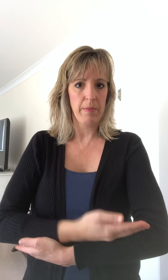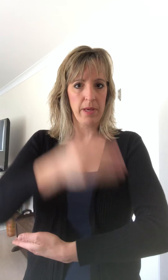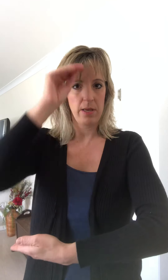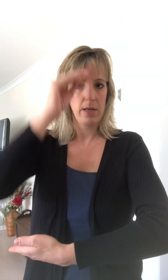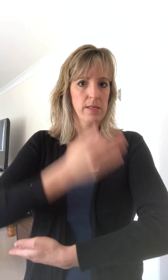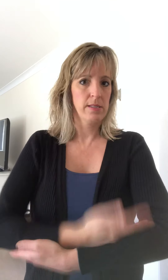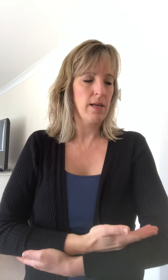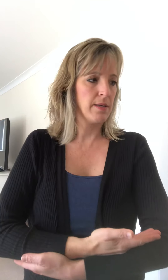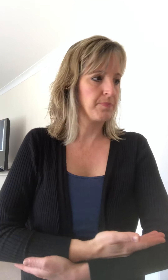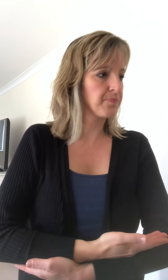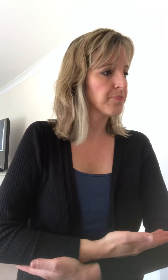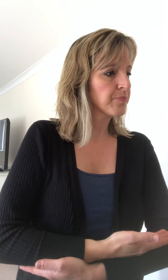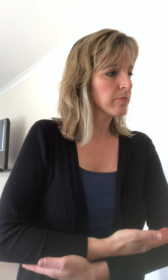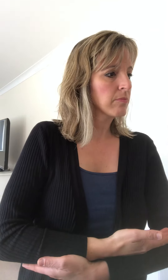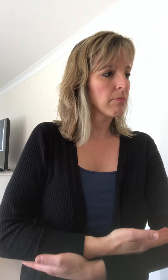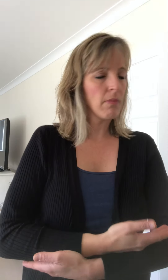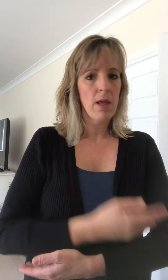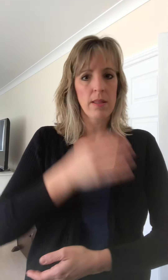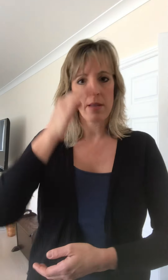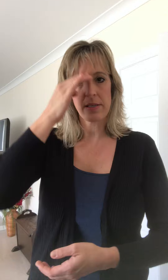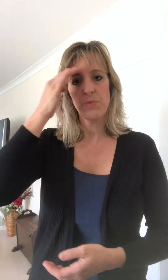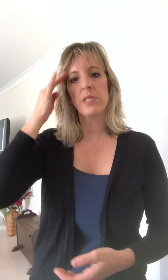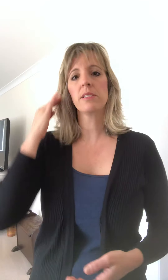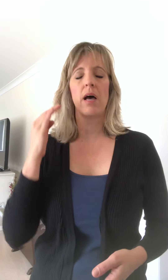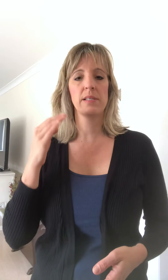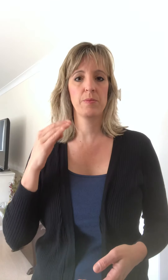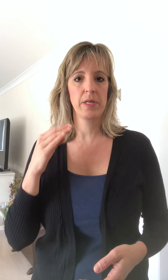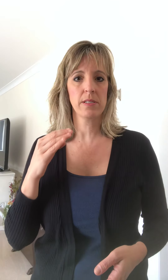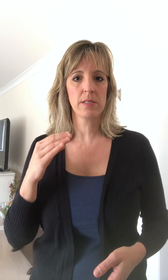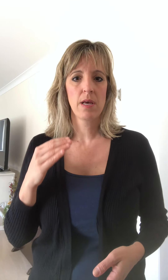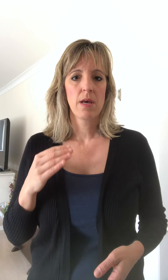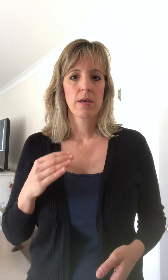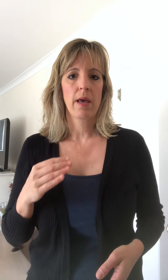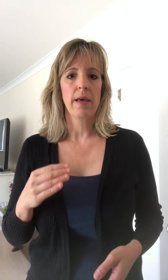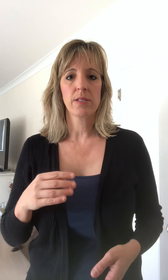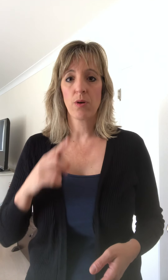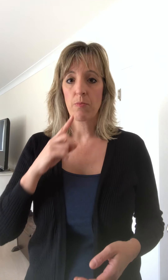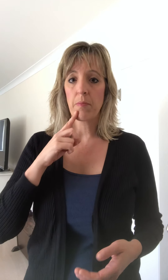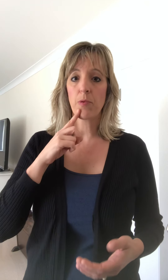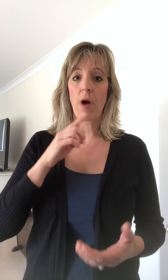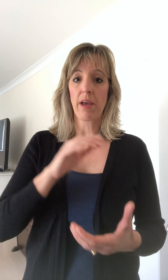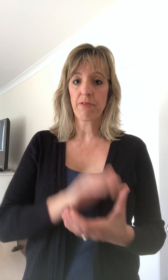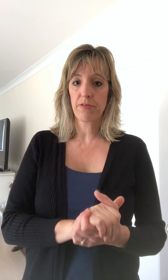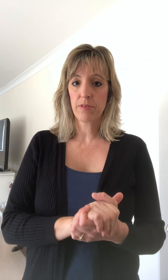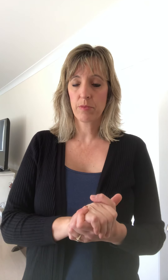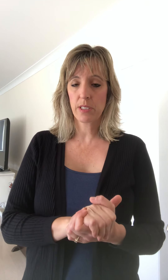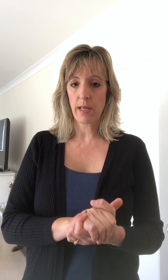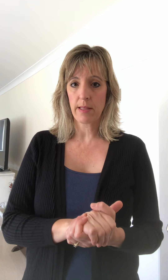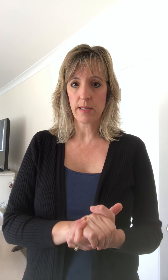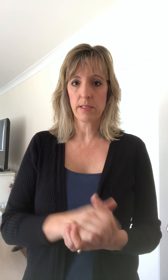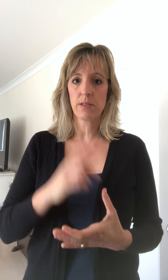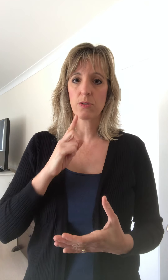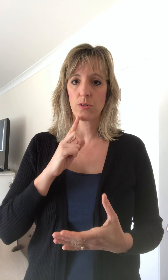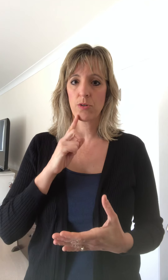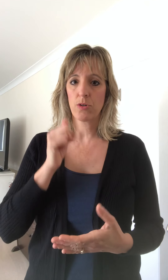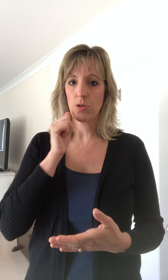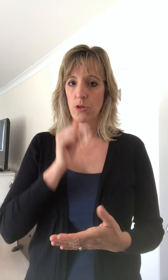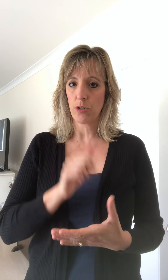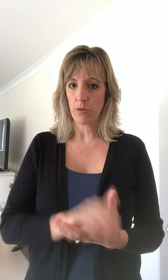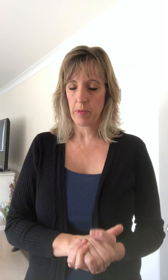baby, son. The next one is husband. Okay, so remember wife was like this, girl,